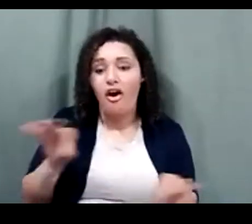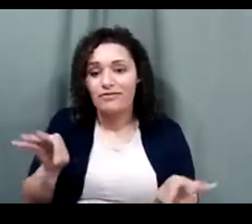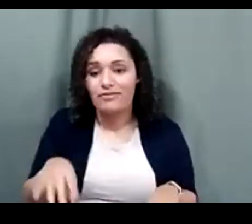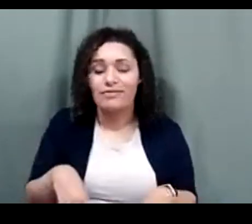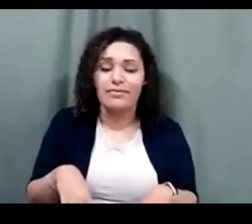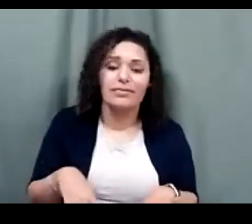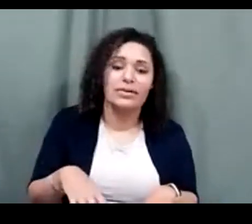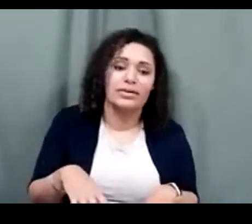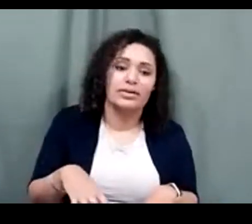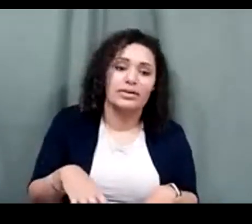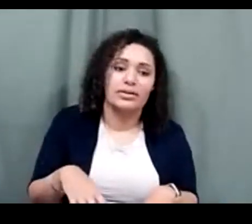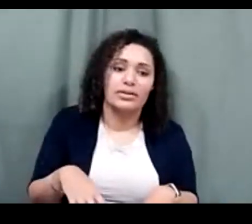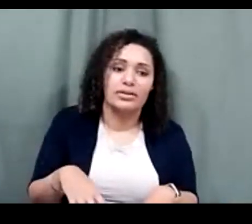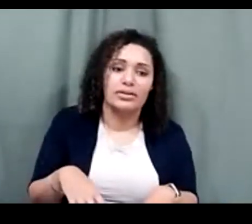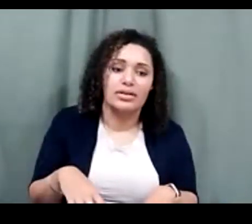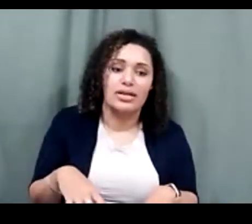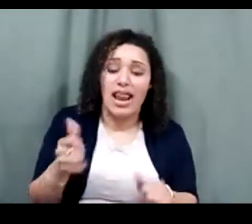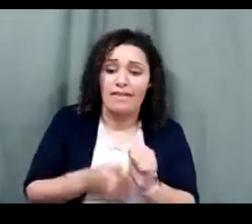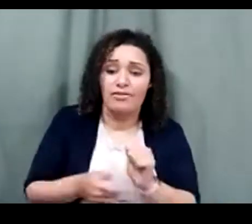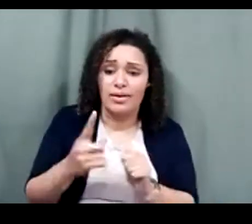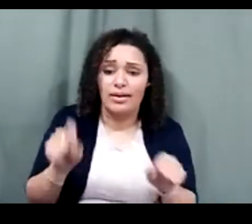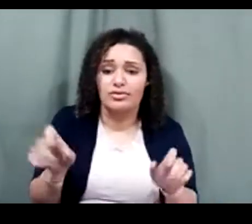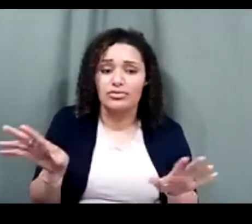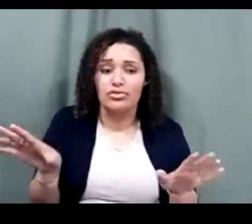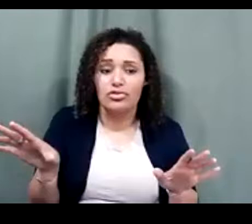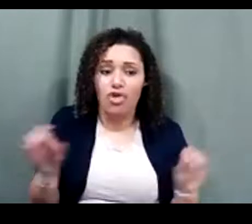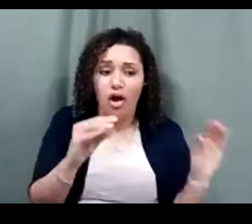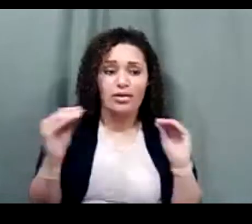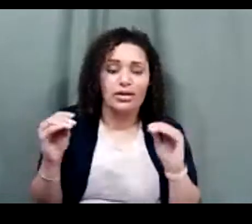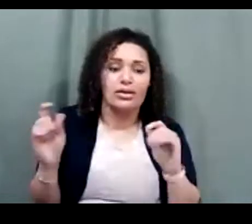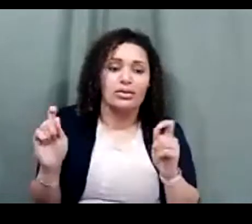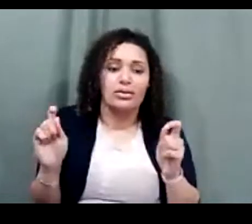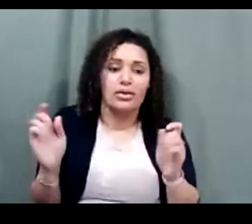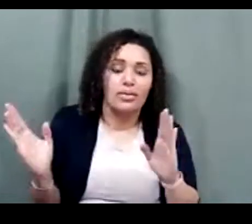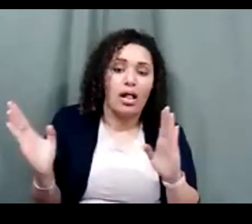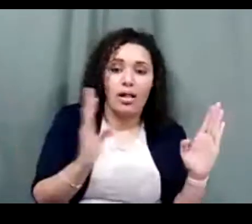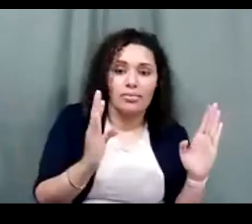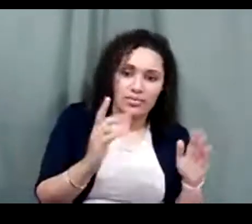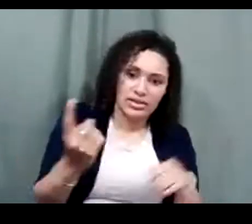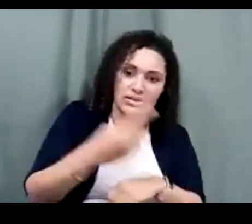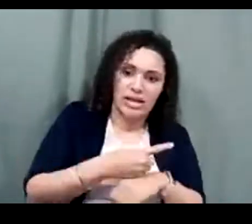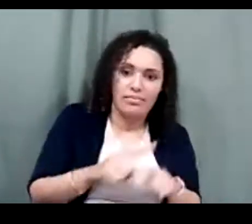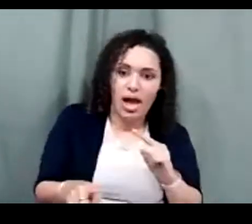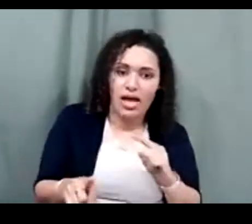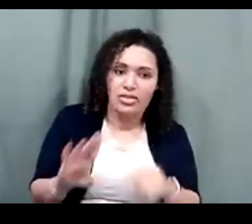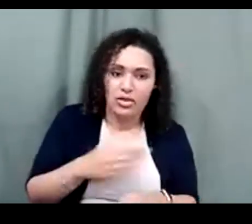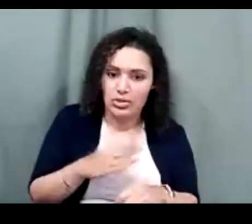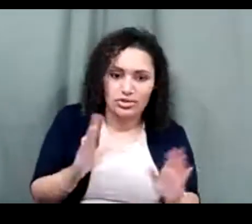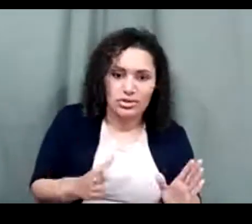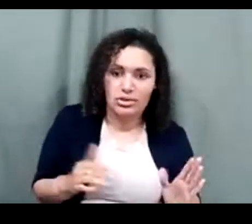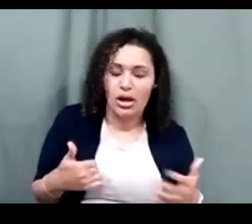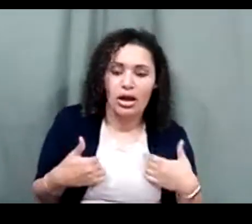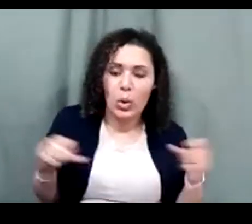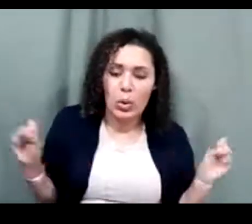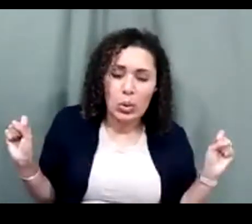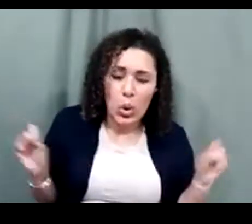But we have found that we moved it to the day because the people were so cold. And then even the musicians are like, we can't play because we're